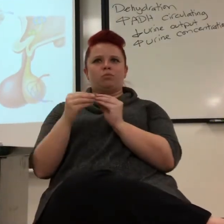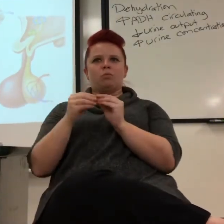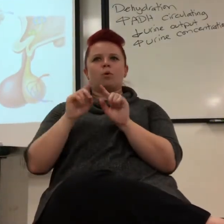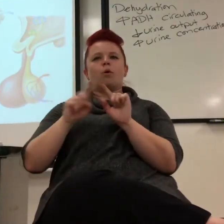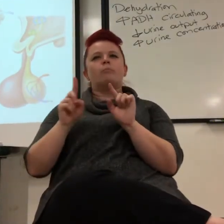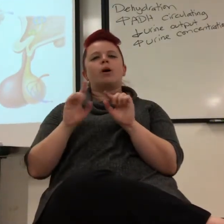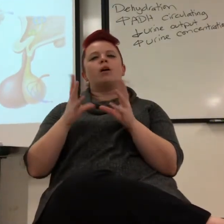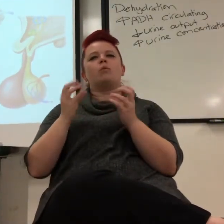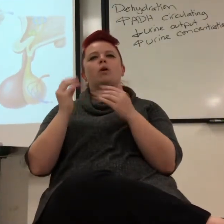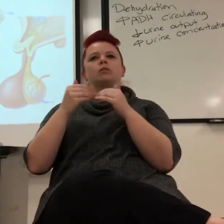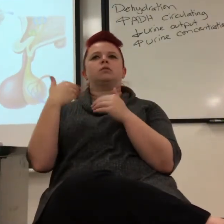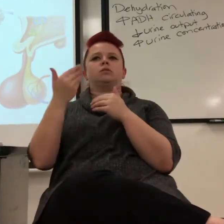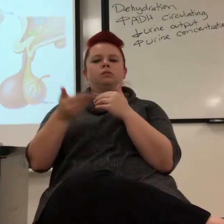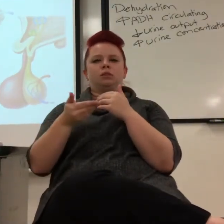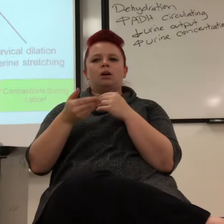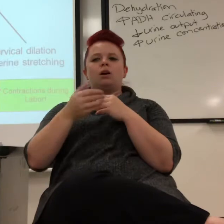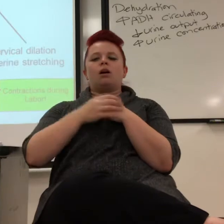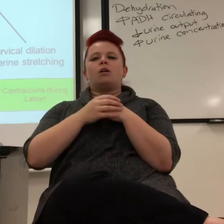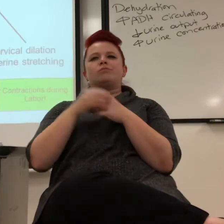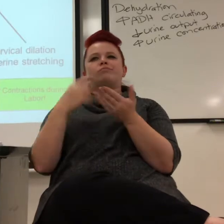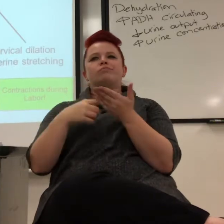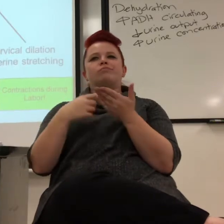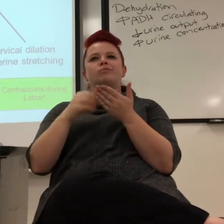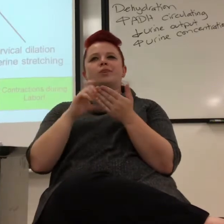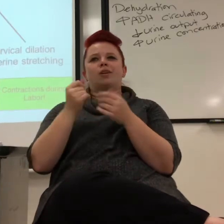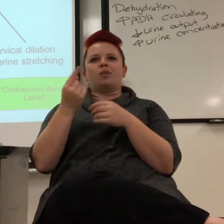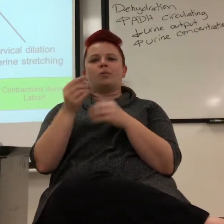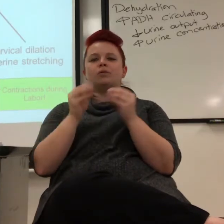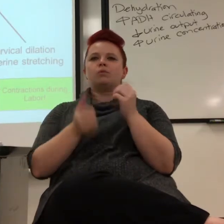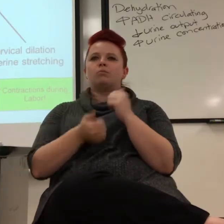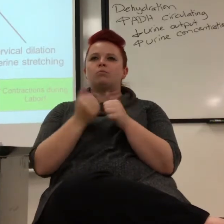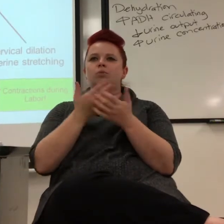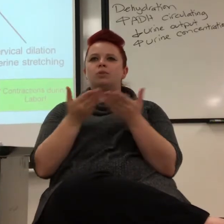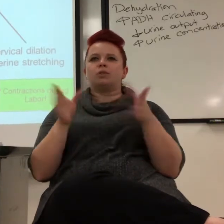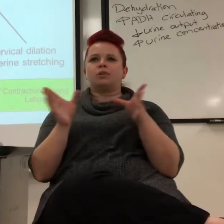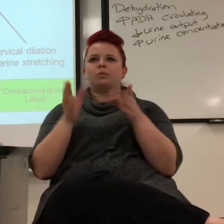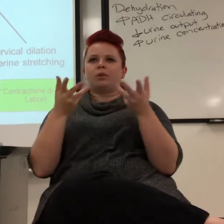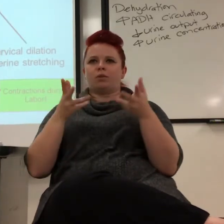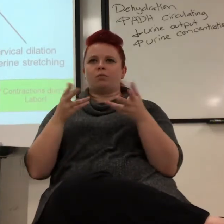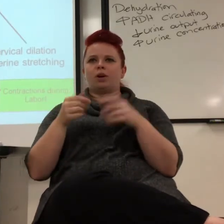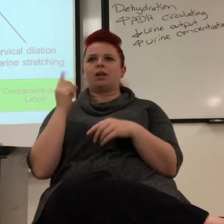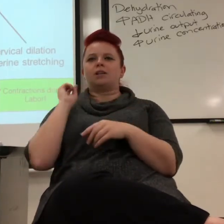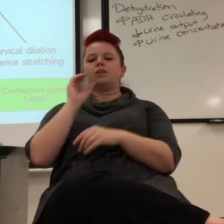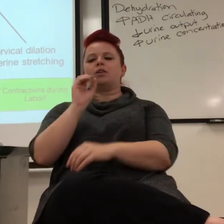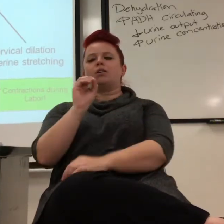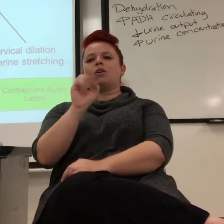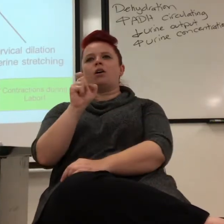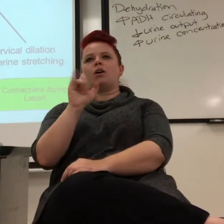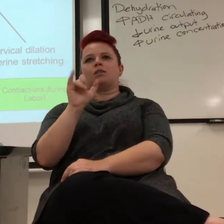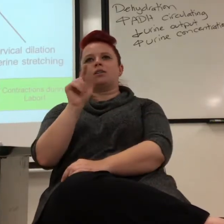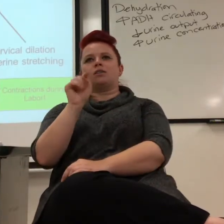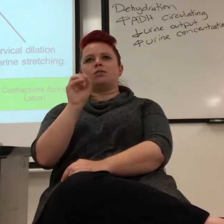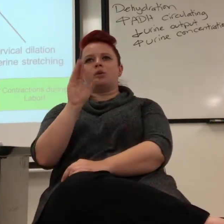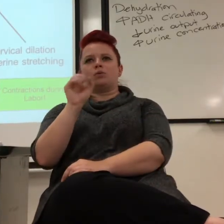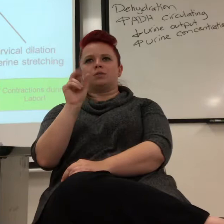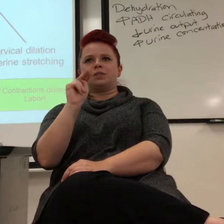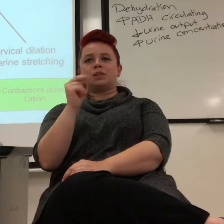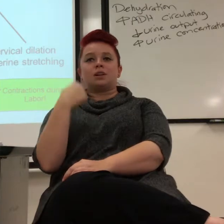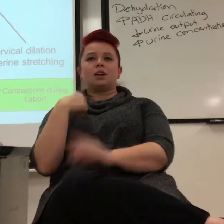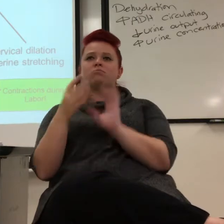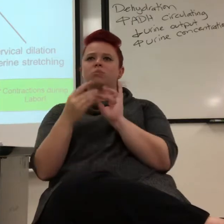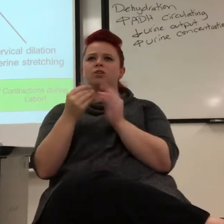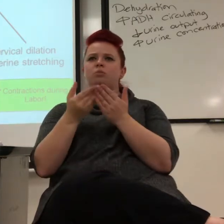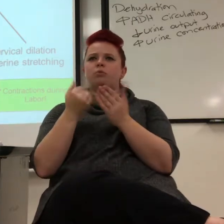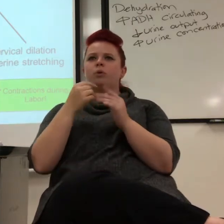and talk about all the other ones, or most of the other ones that we did. For example, this one's oxytocin. I had mentioned it, but I didn't tell you the function